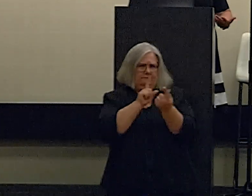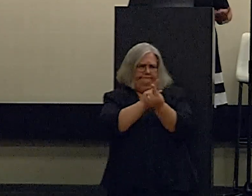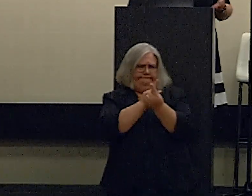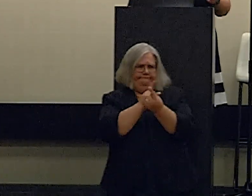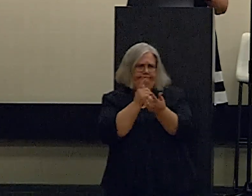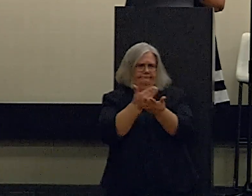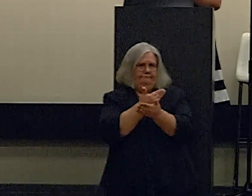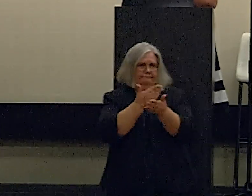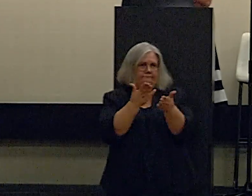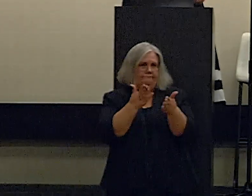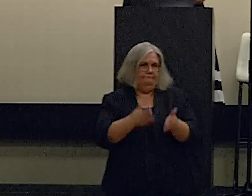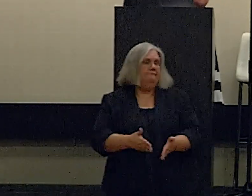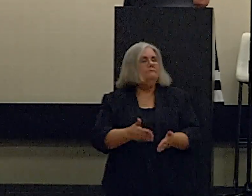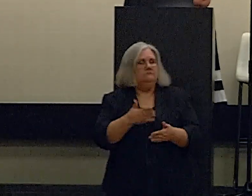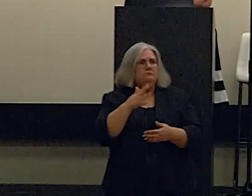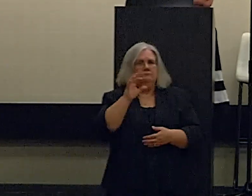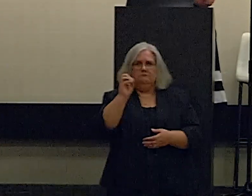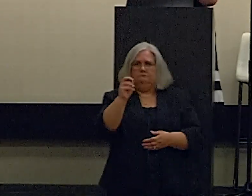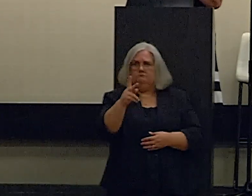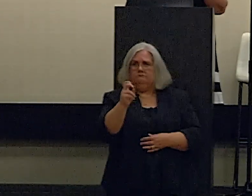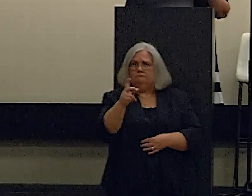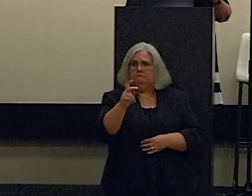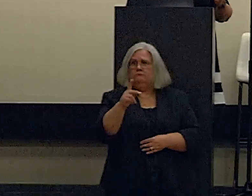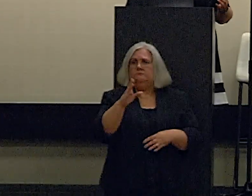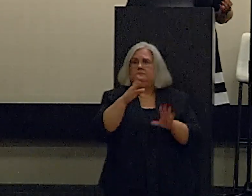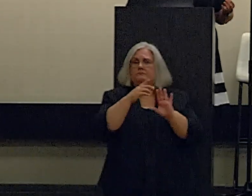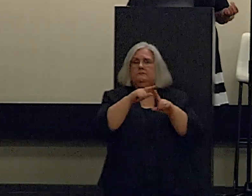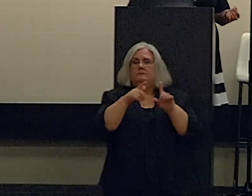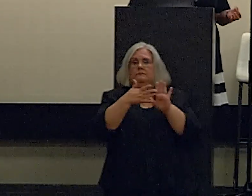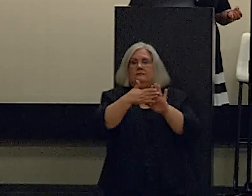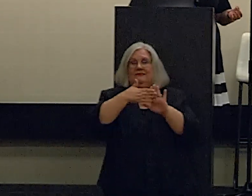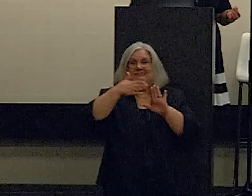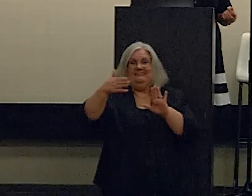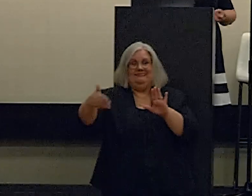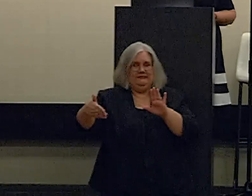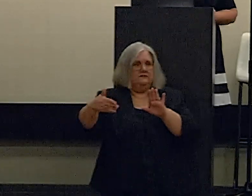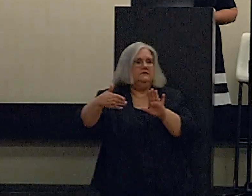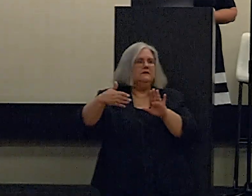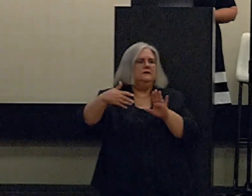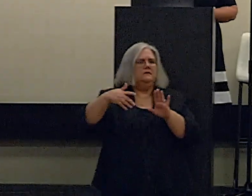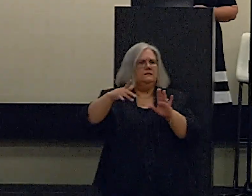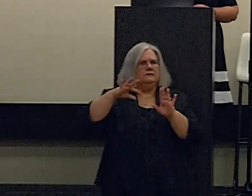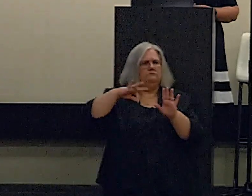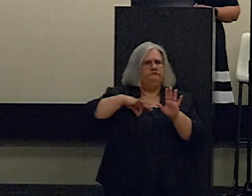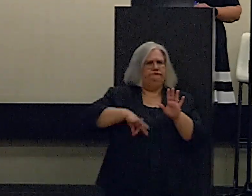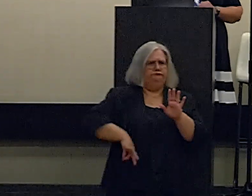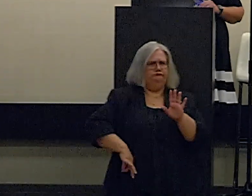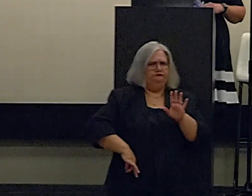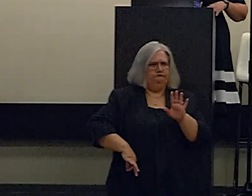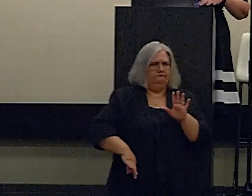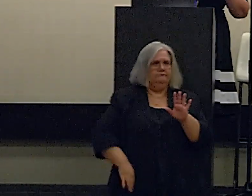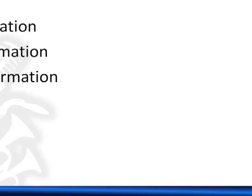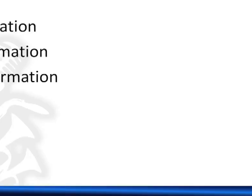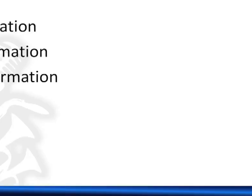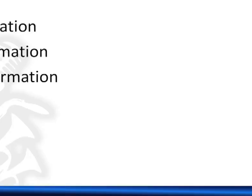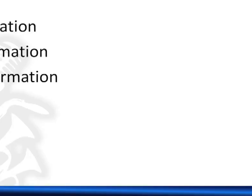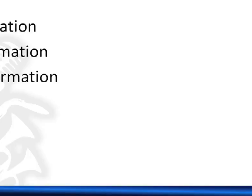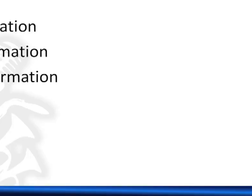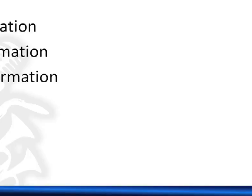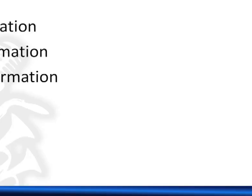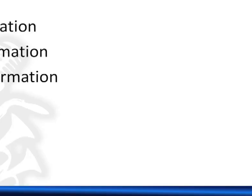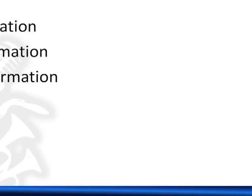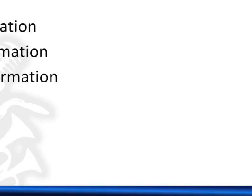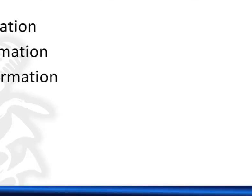okay. What we do with that afterwards is the vitally important part. So this is starting of